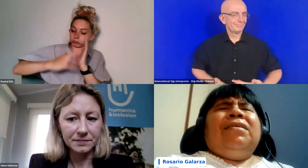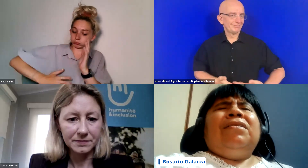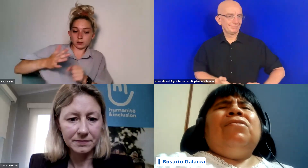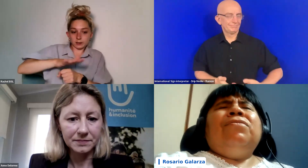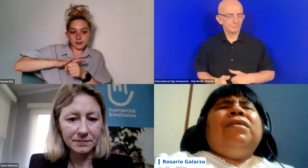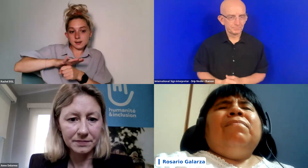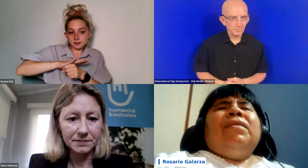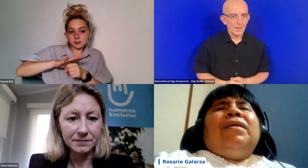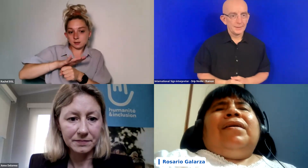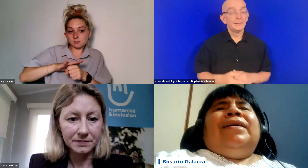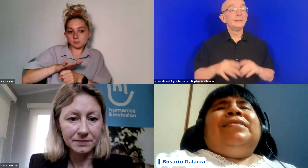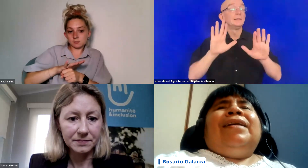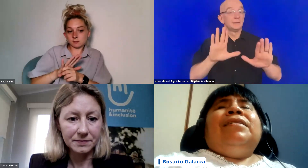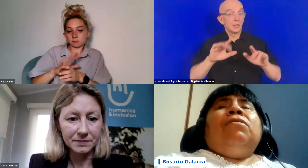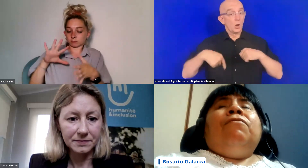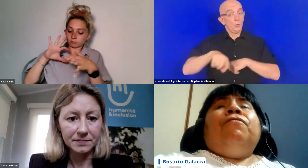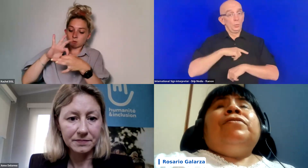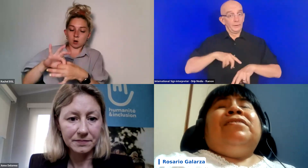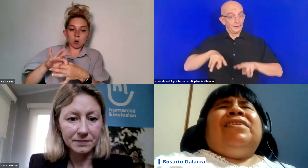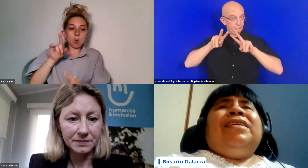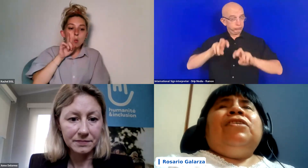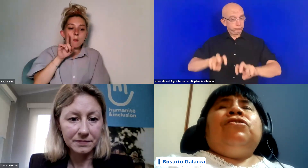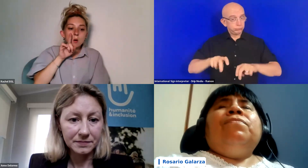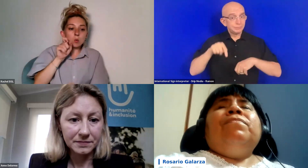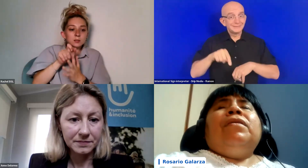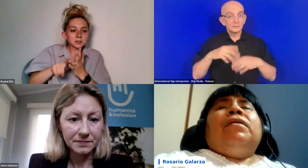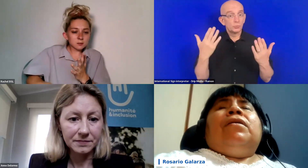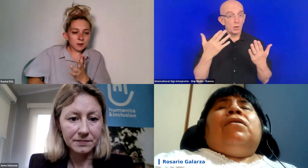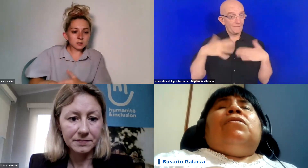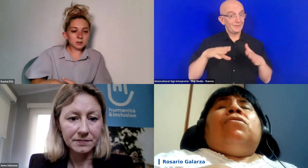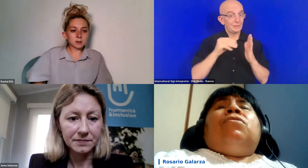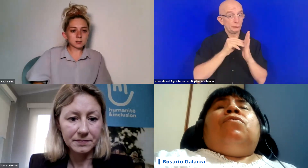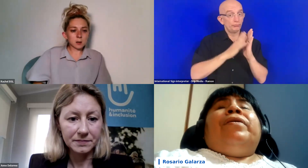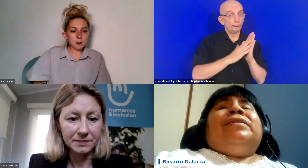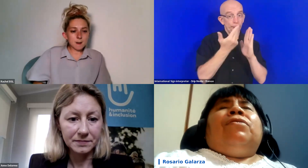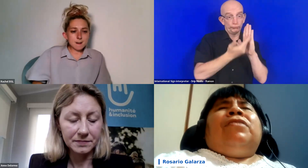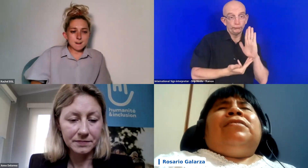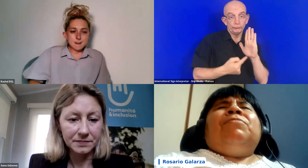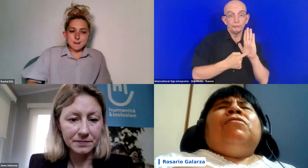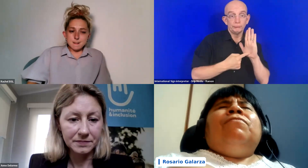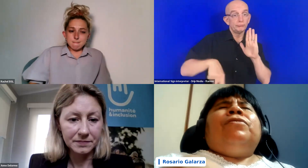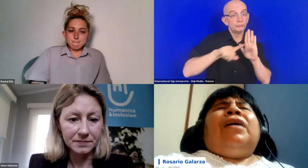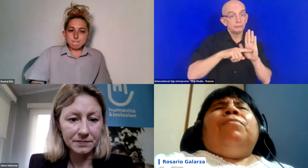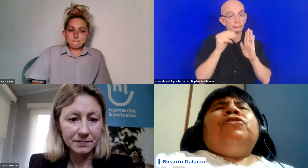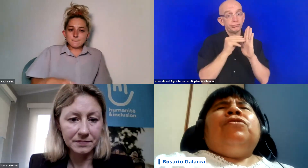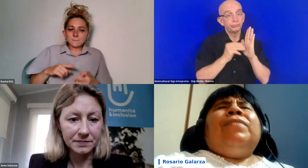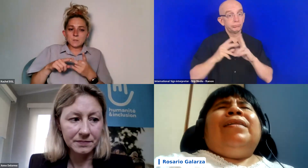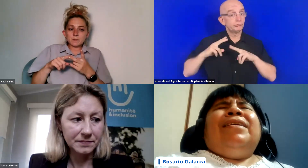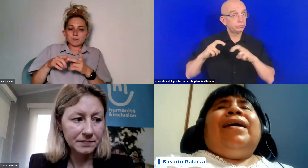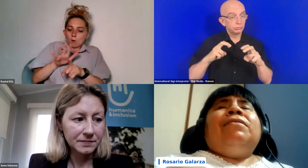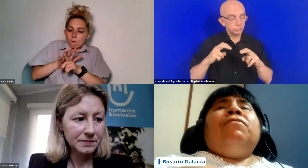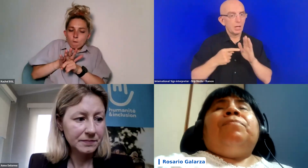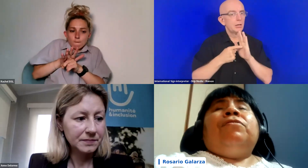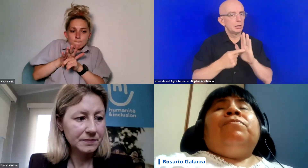disabilities, including instances of forced sterilization, coerced contraception, forced abortion,